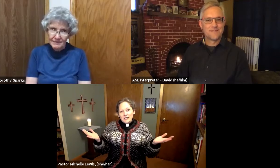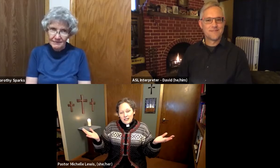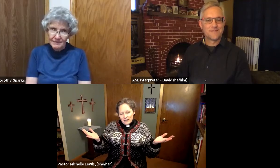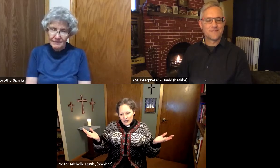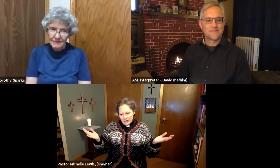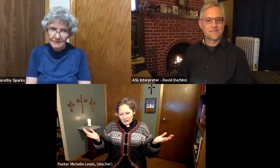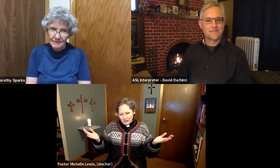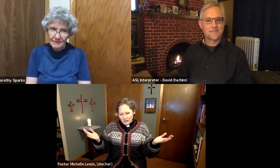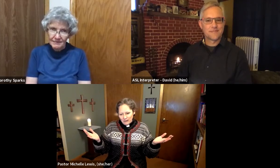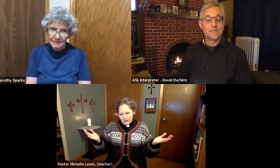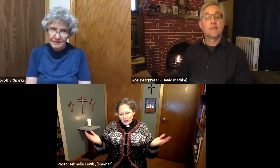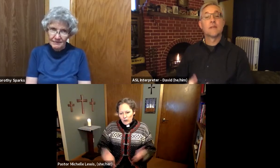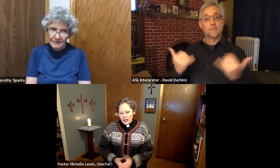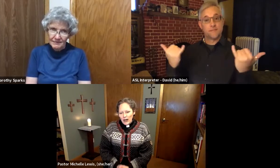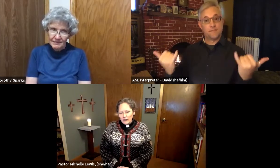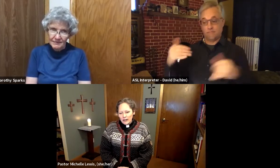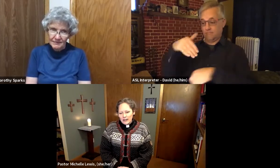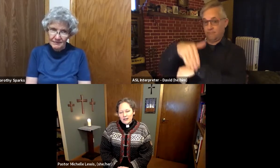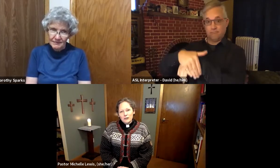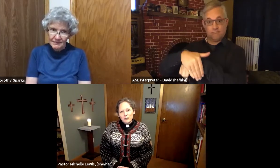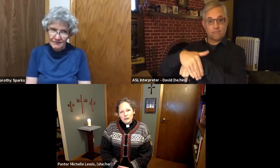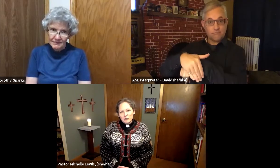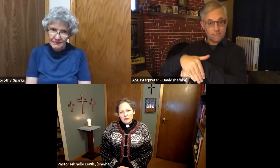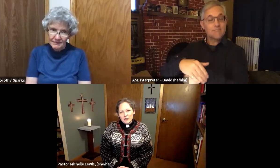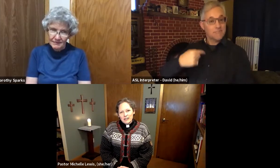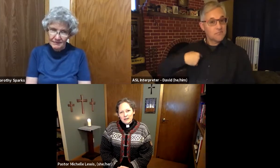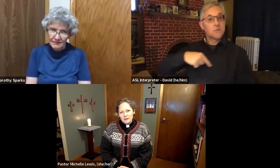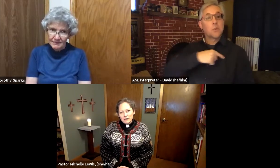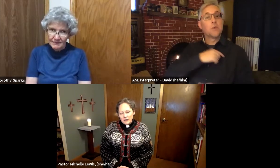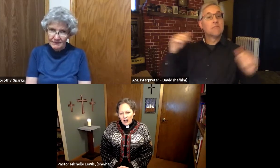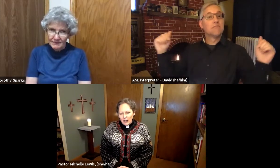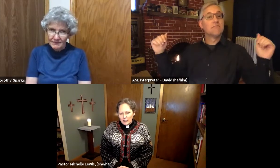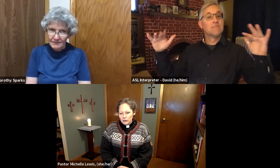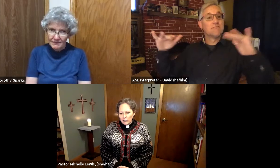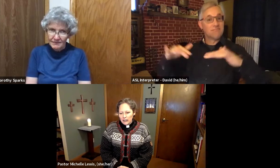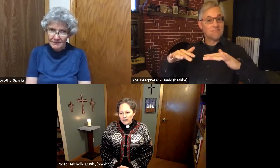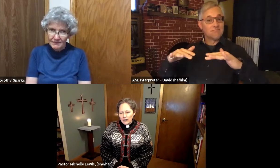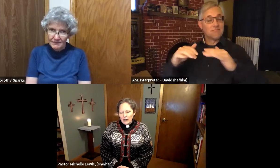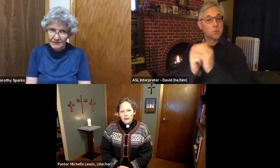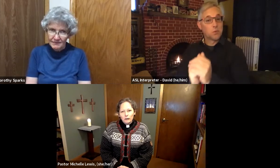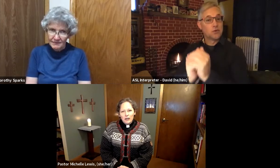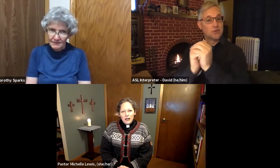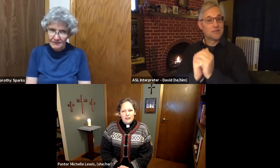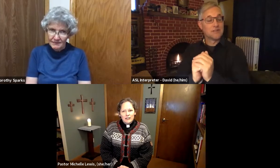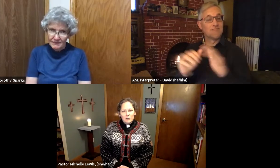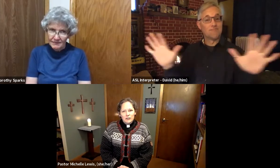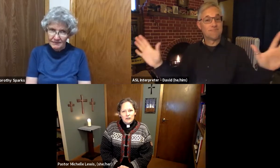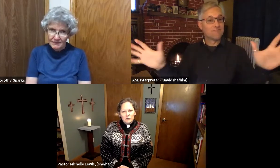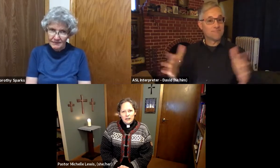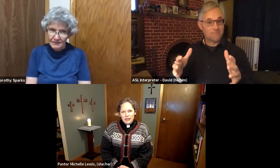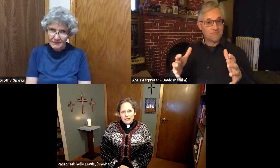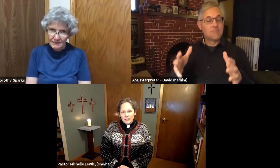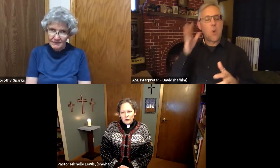So this evening, we gather in this worship service to contemplate three